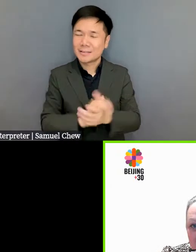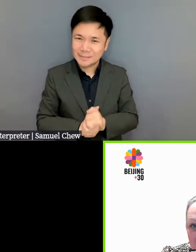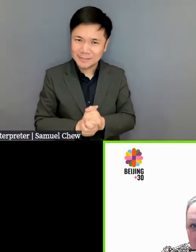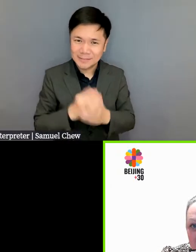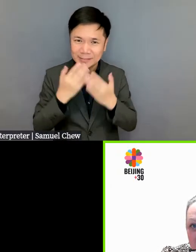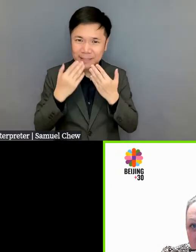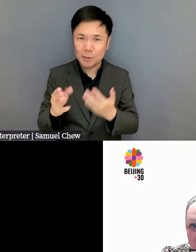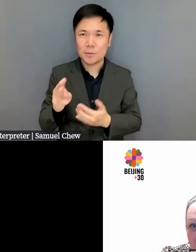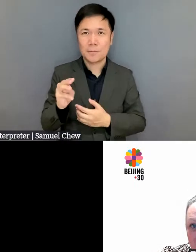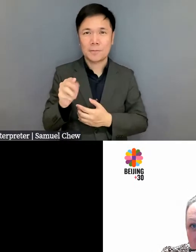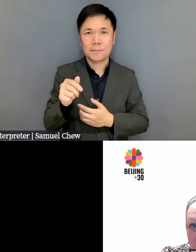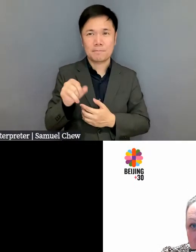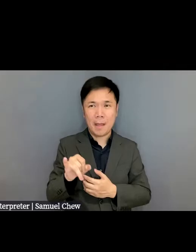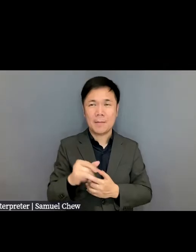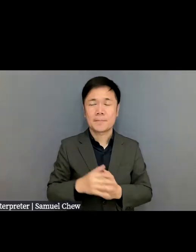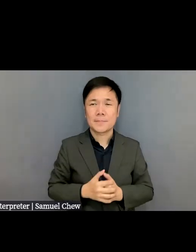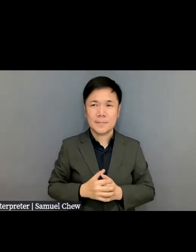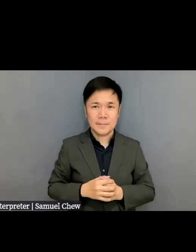All right.